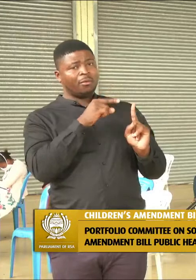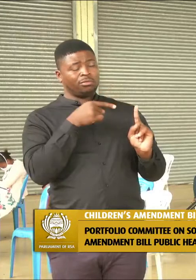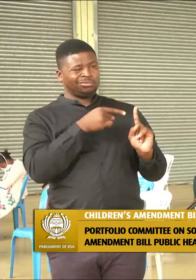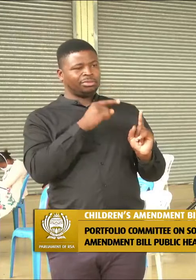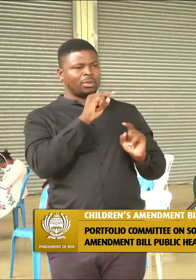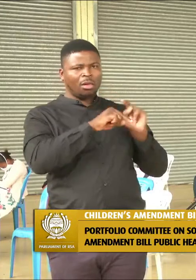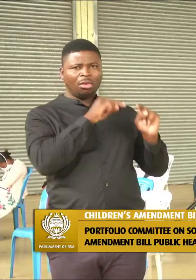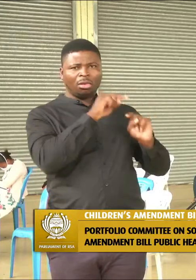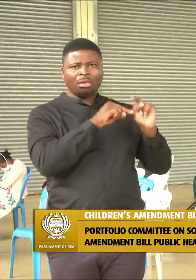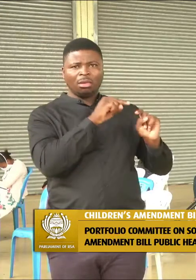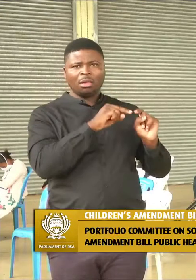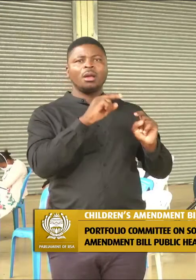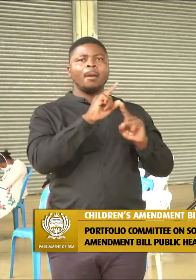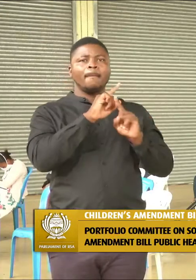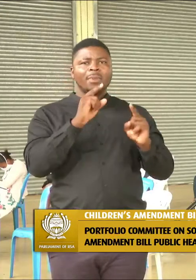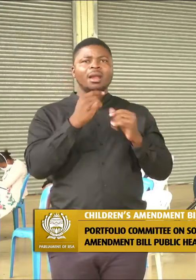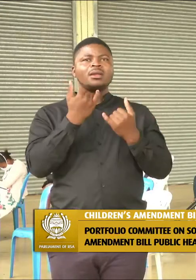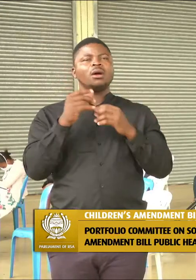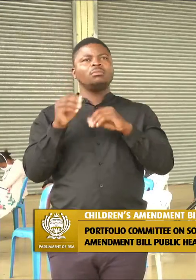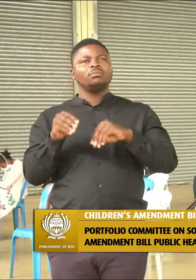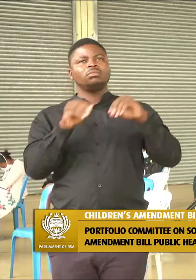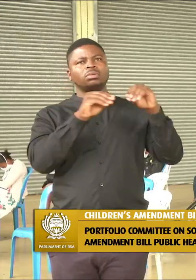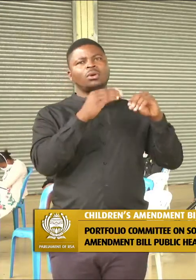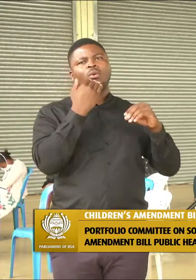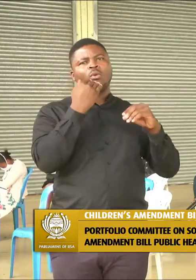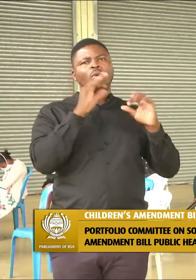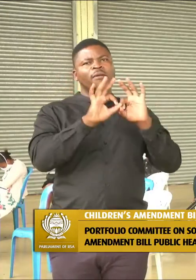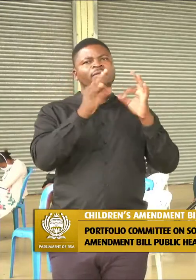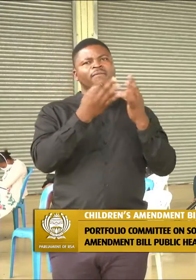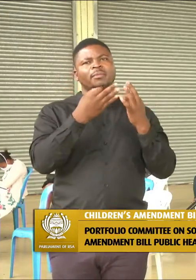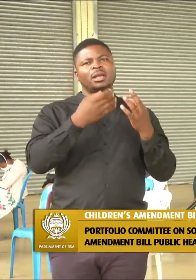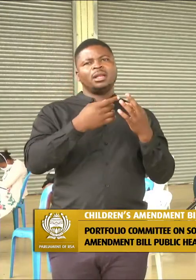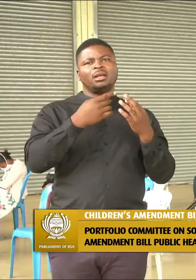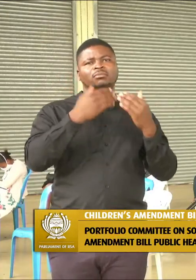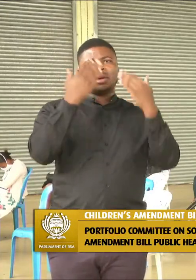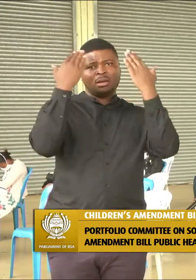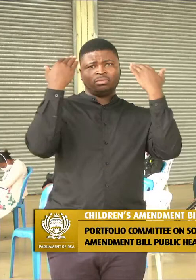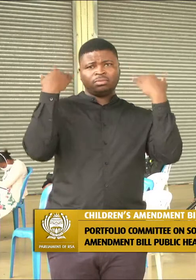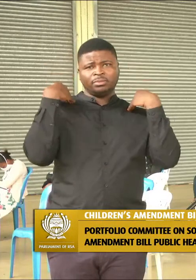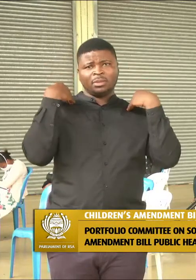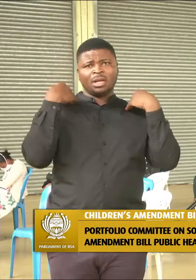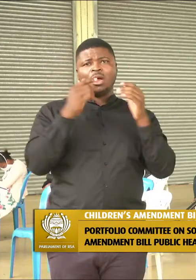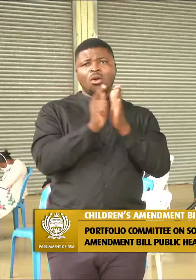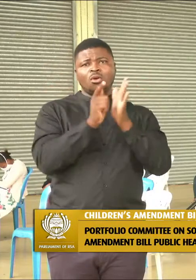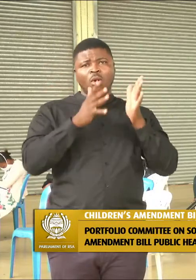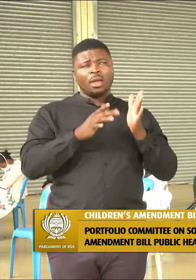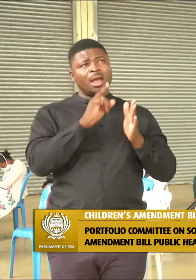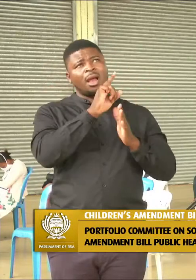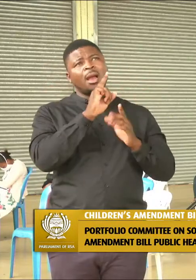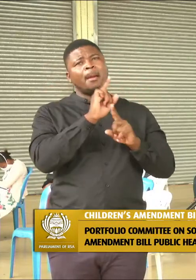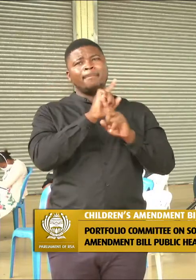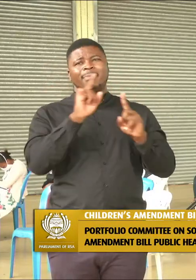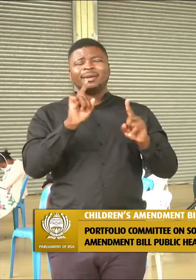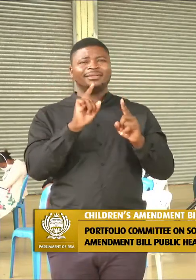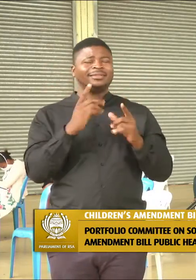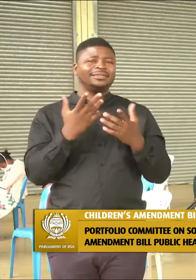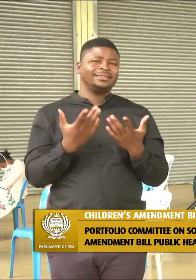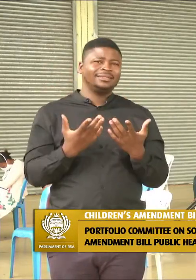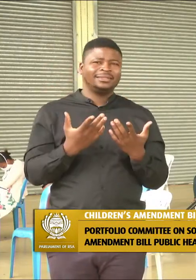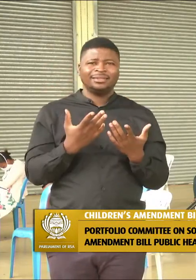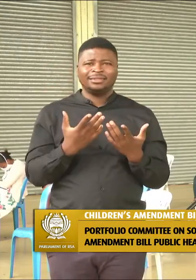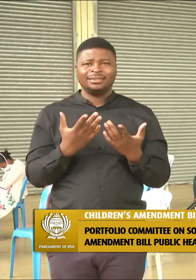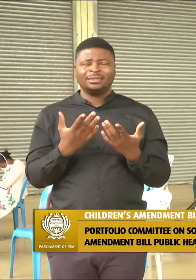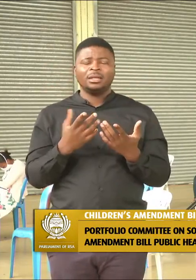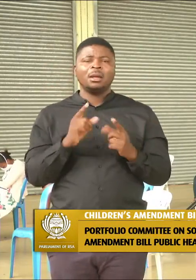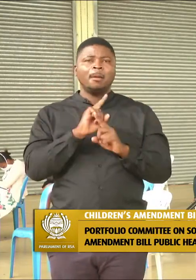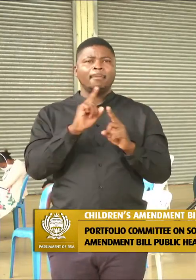makes its way to a family advocate, there is absolutely no way. It's actually a foregone